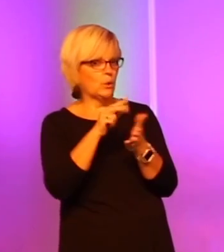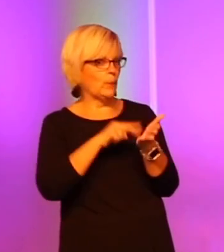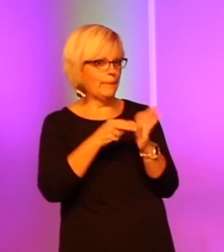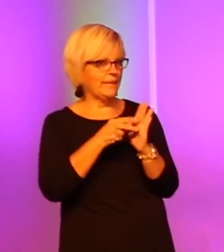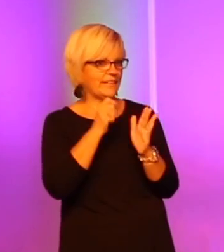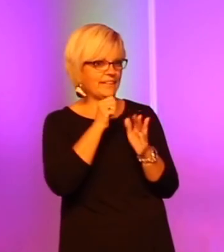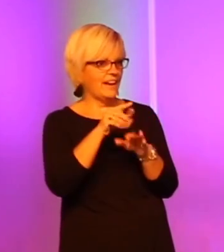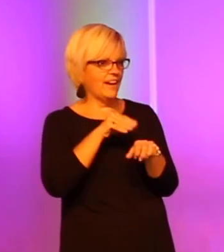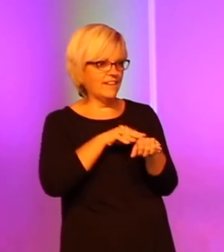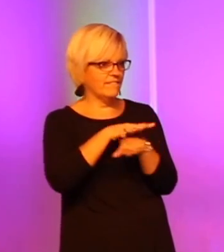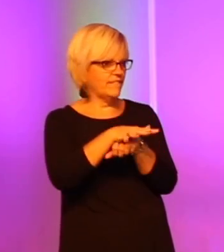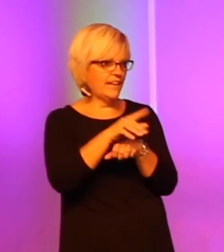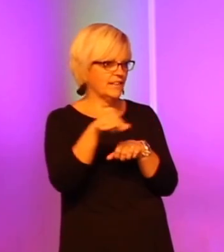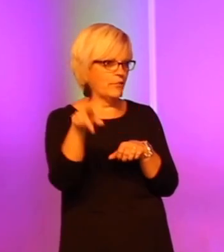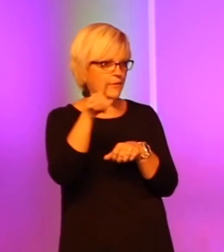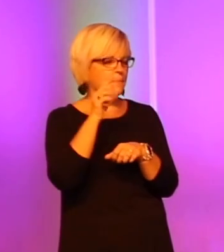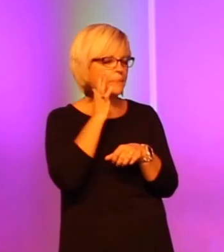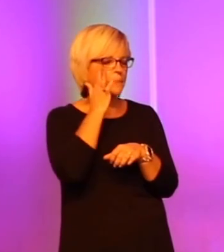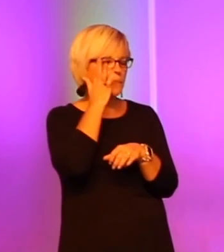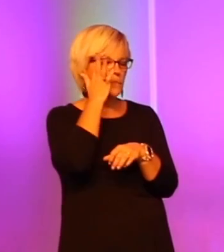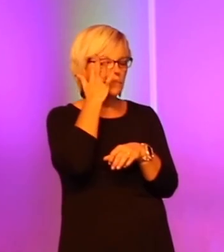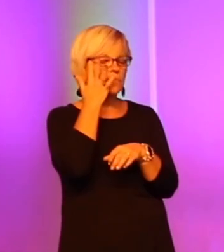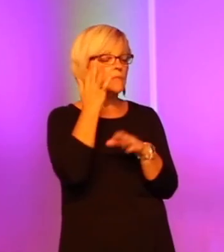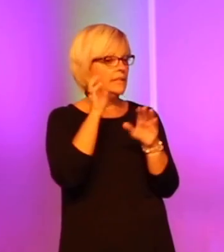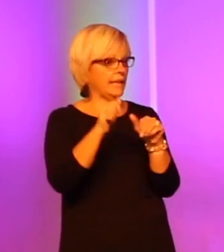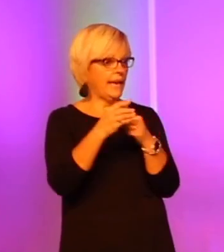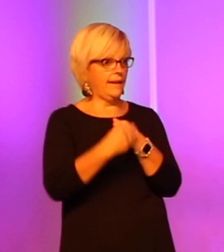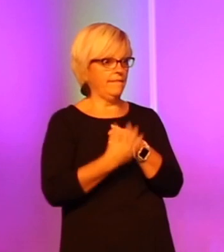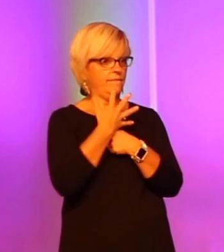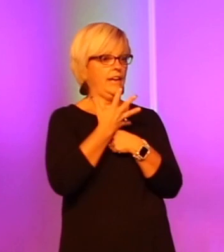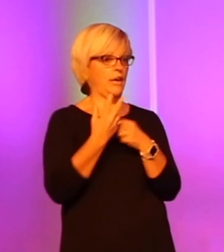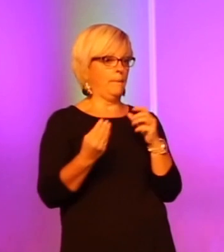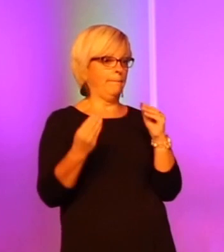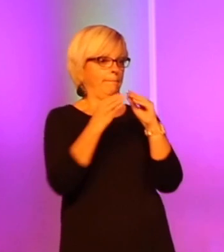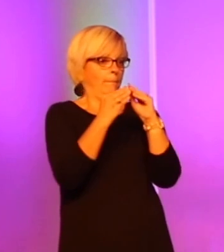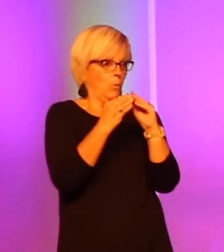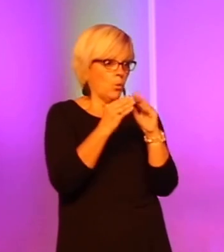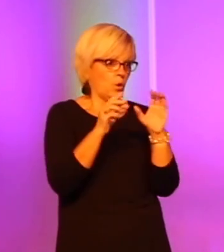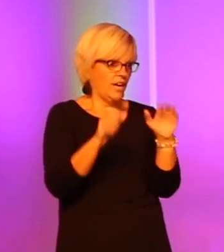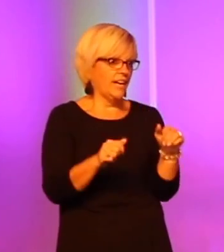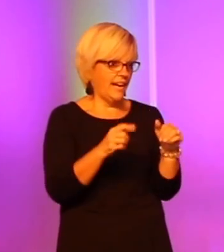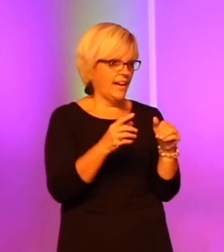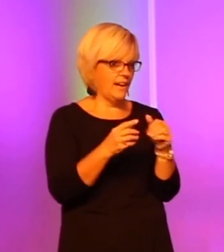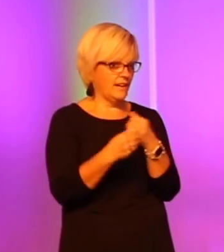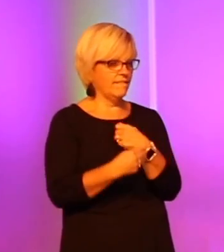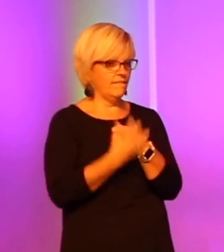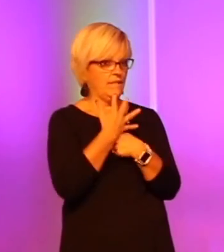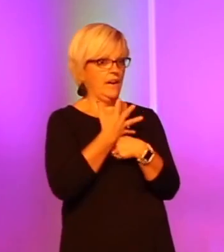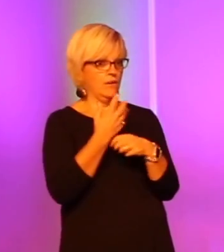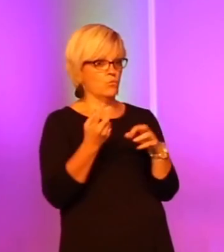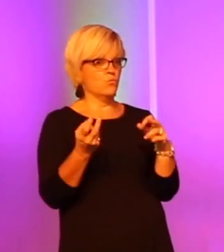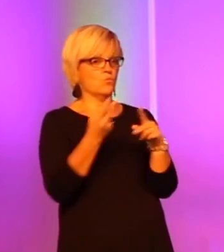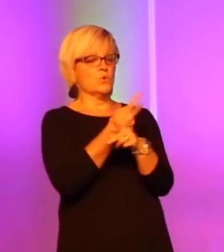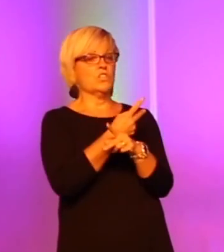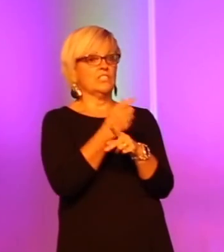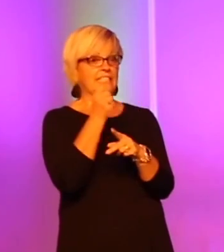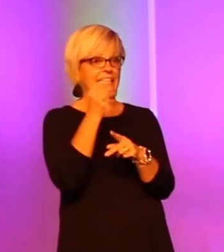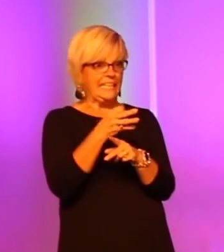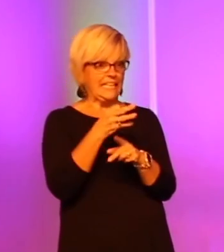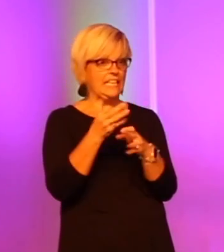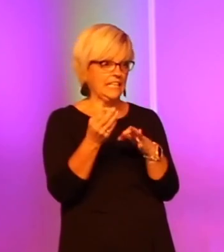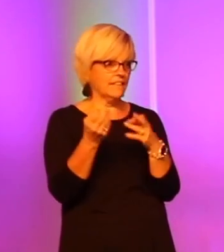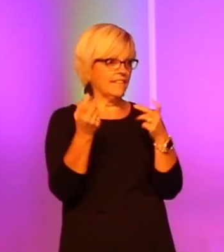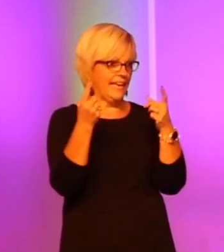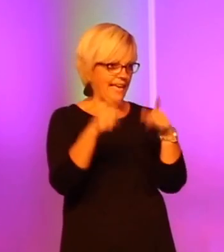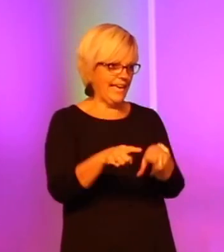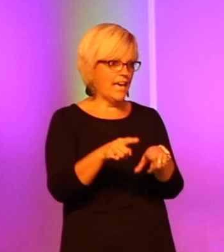affect them. In some ways, it can affect them even more, even worse, especially if that comes out in the end, that we've